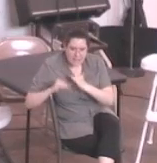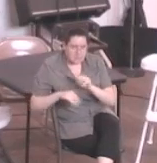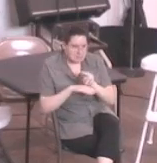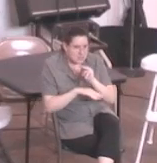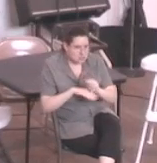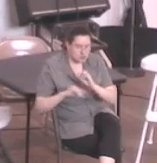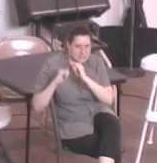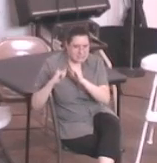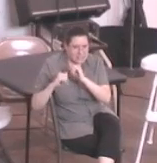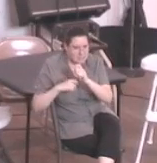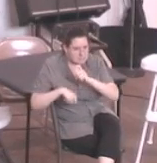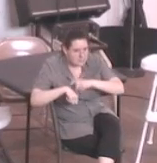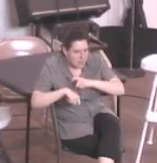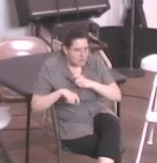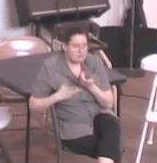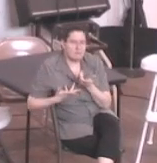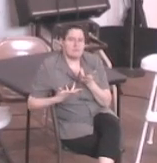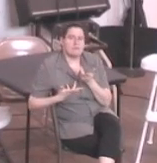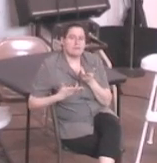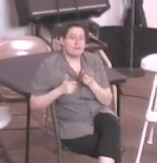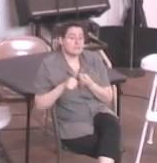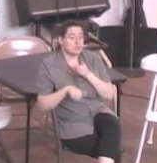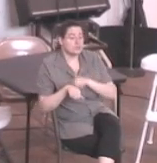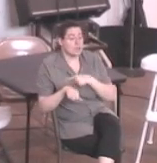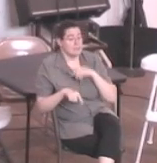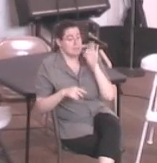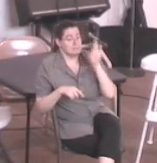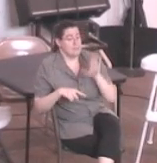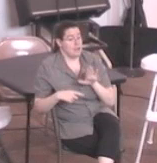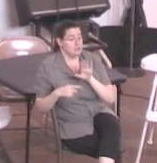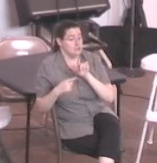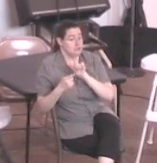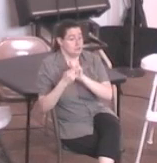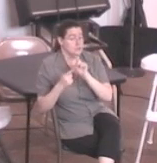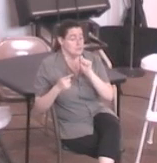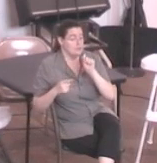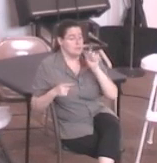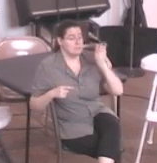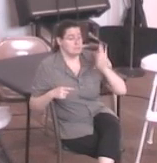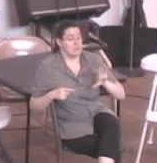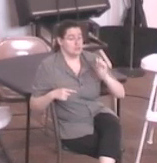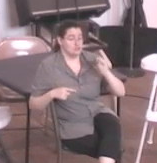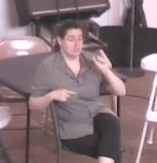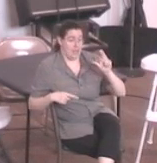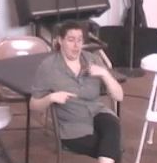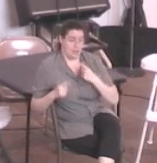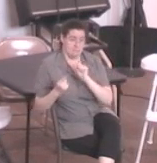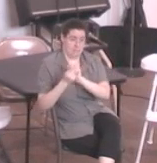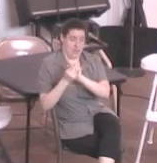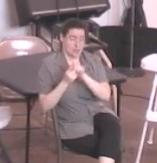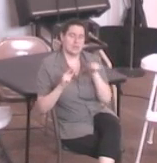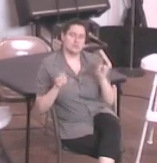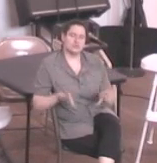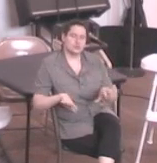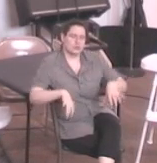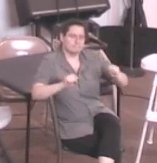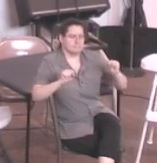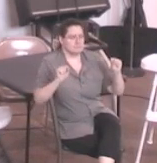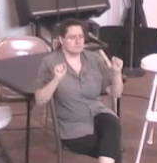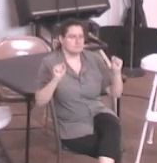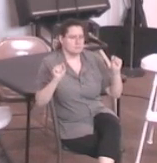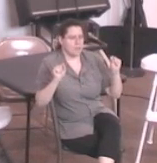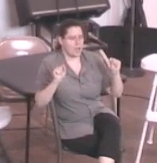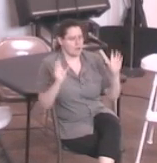amount, and the first time I met Pastor Sal, he was up here doing a conference for us, and he was actually doing this table